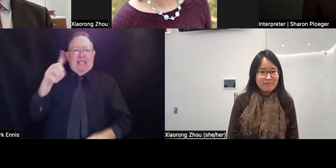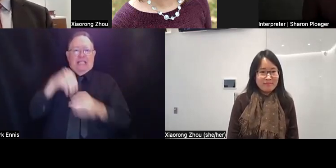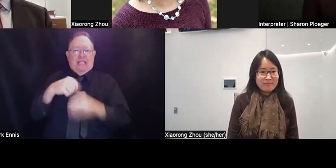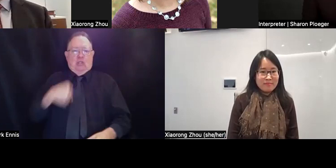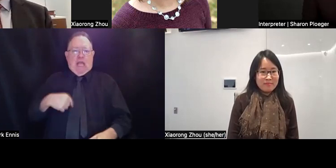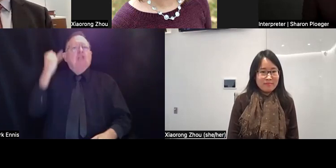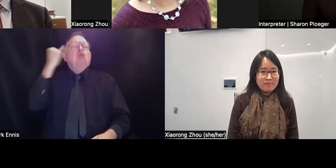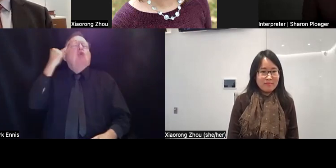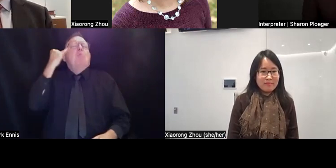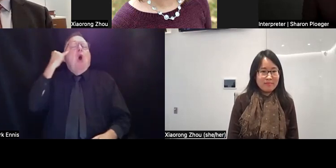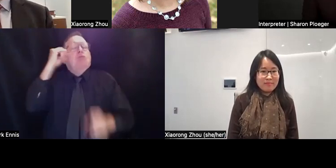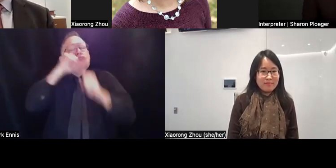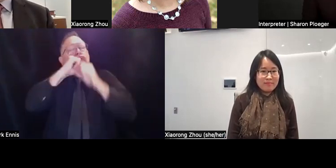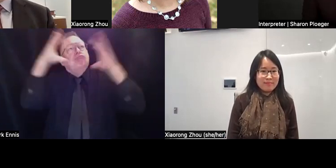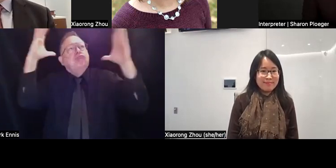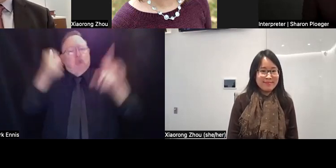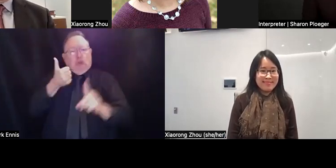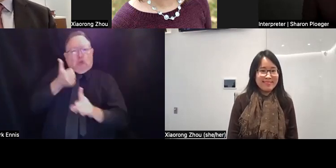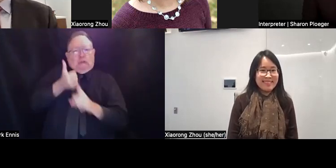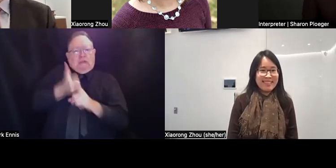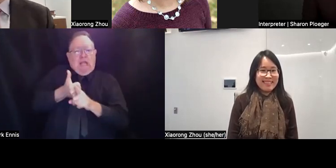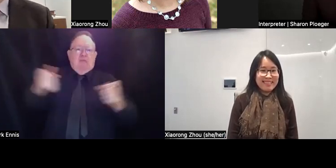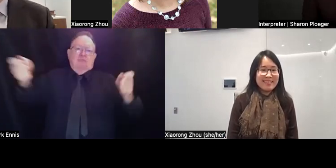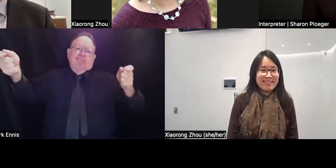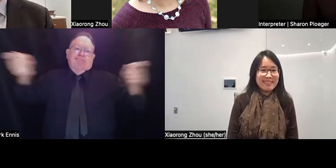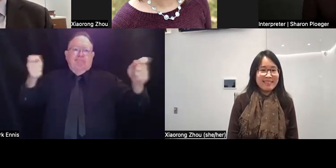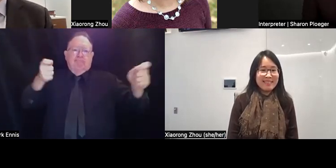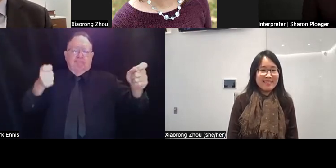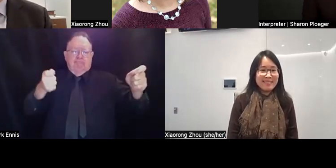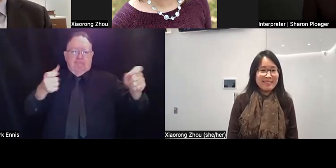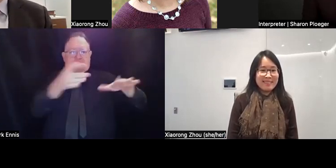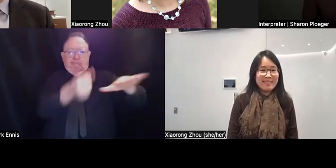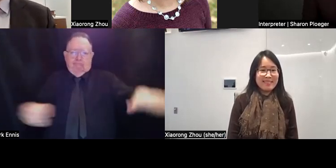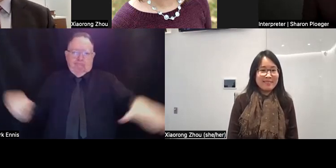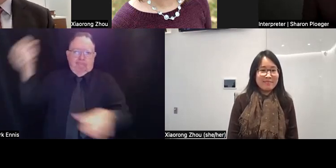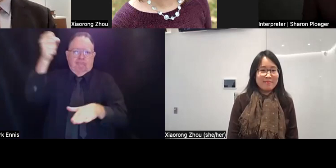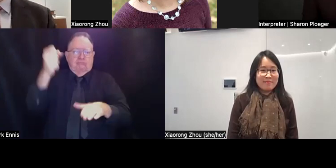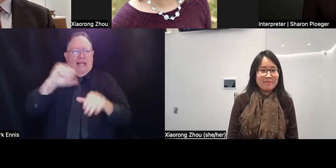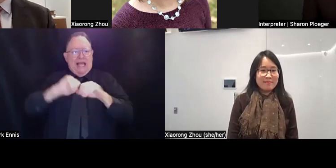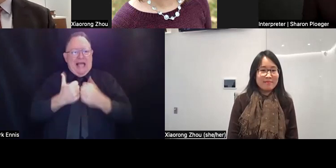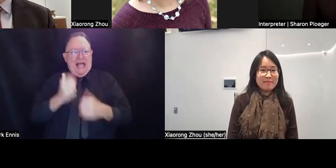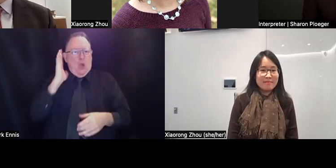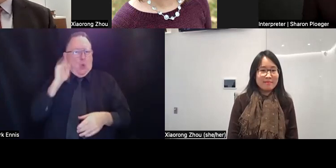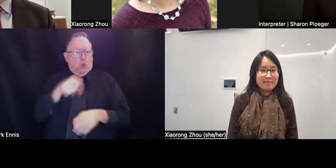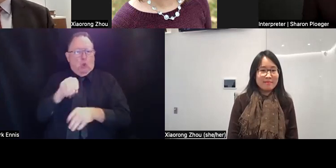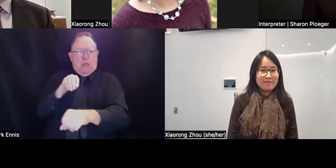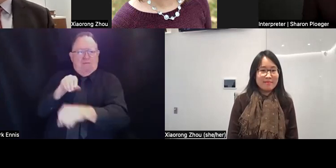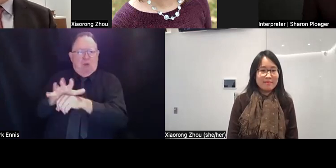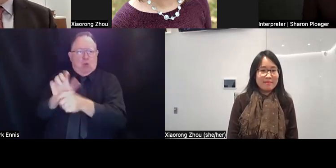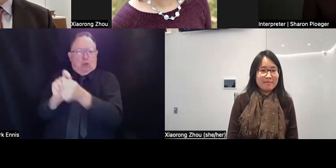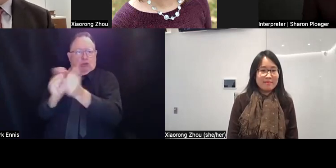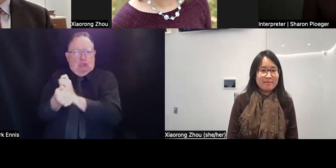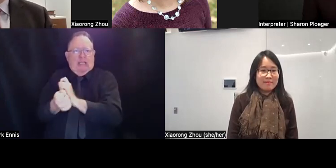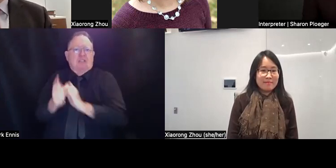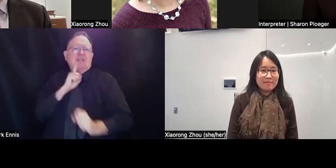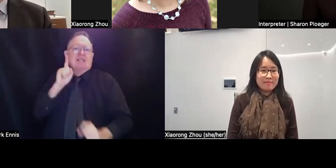how would you create deaf education and inclusive education if you could snap your finger